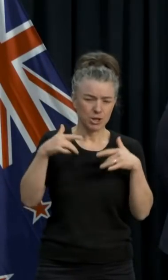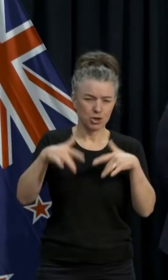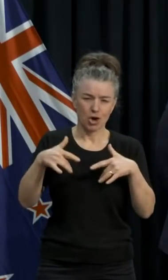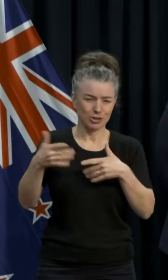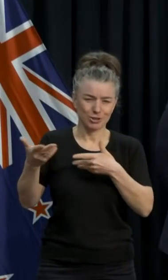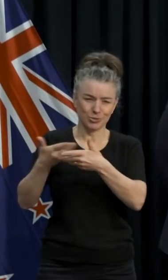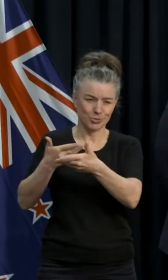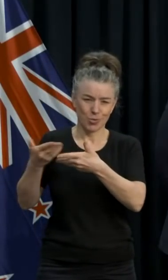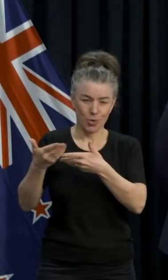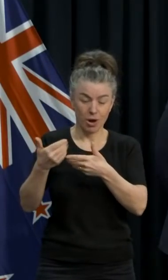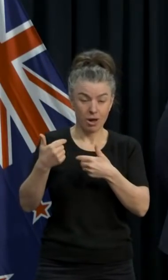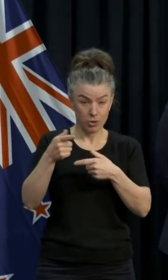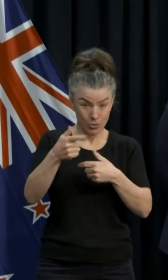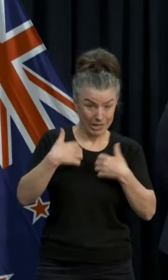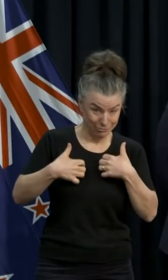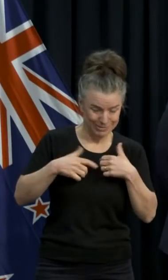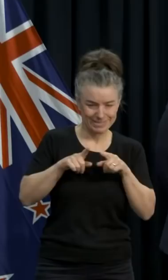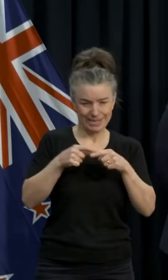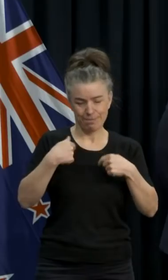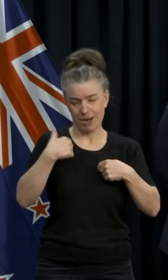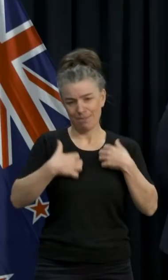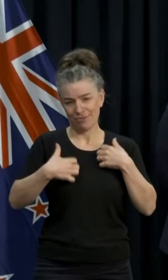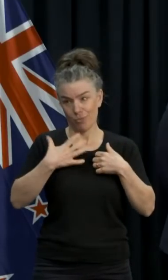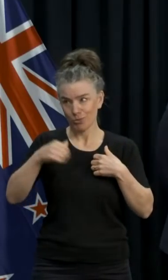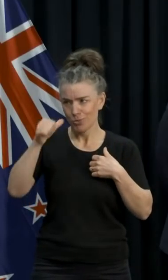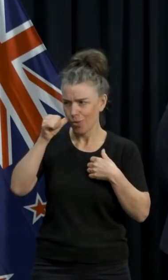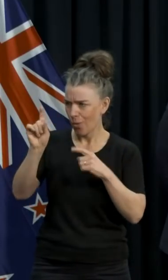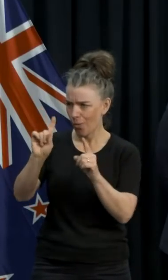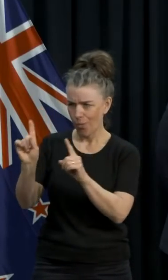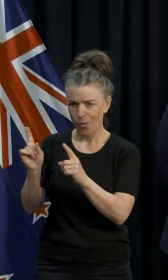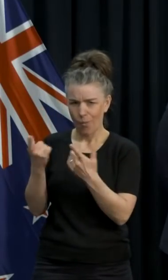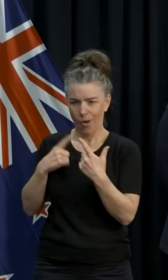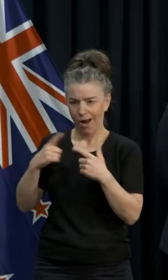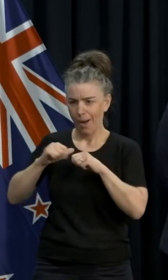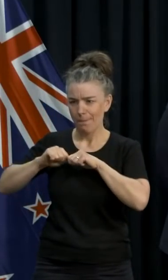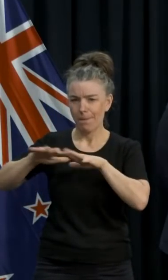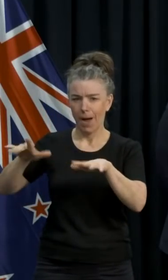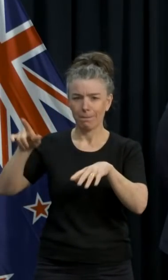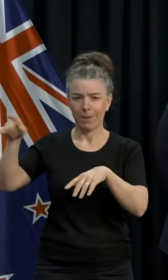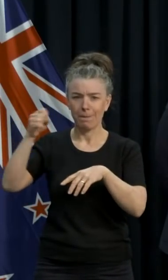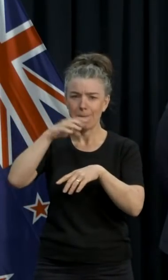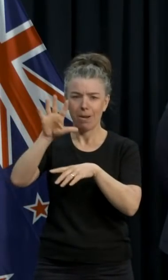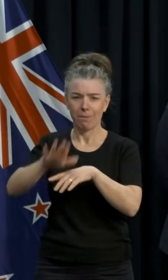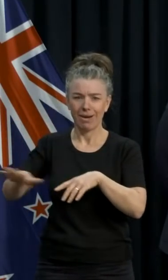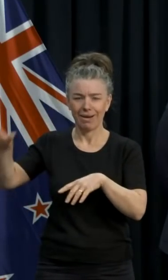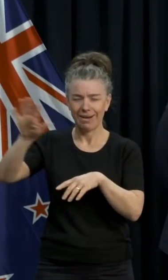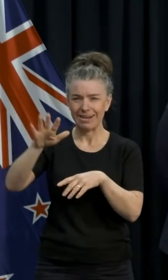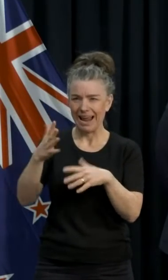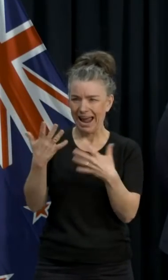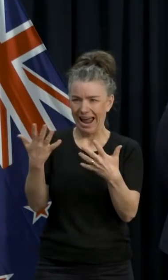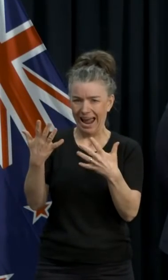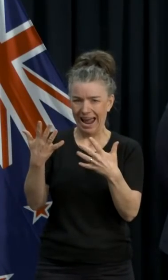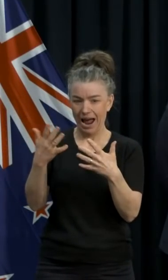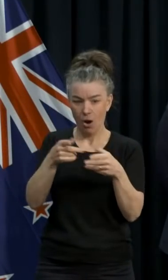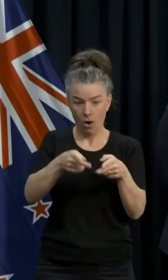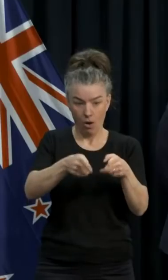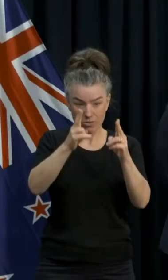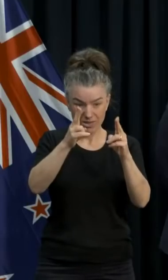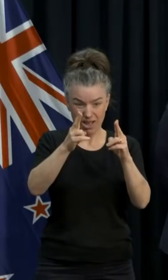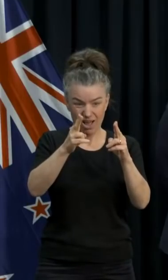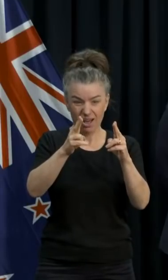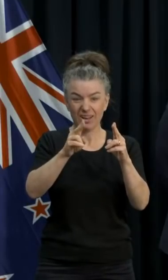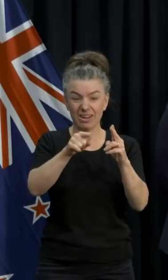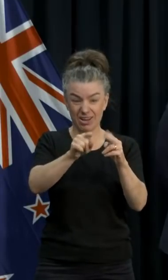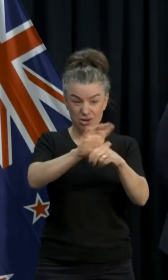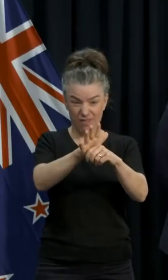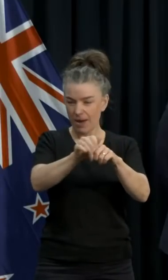just as interested in as you are in finding out what the issues were that led to that infection getting out of the managed isolation